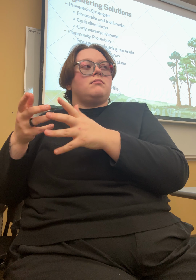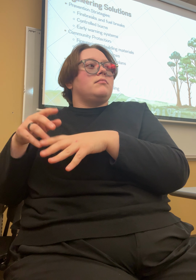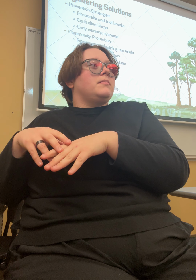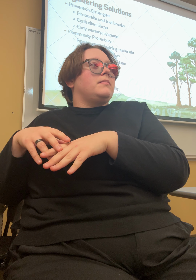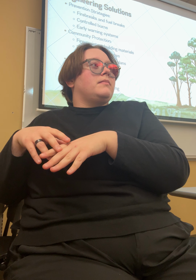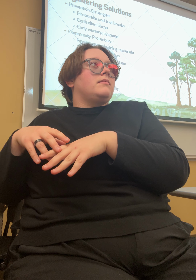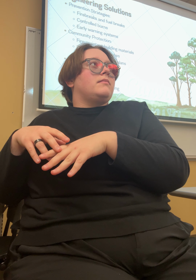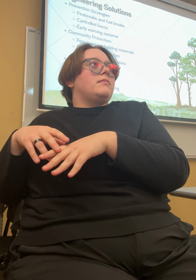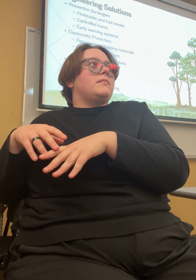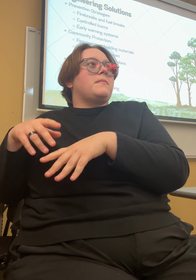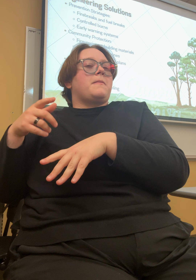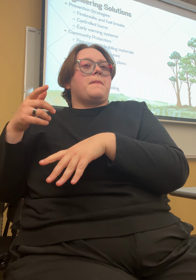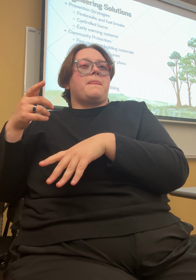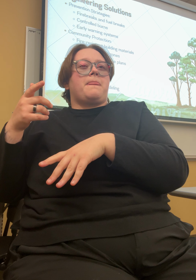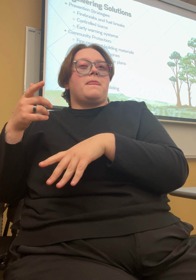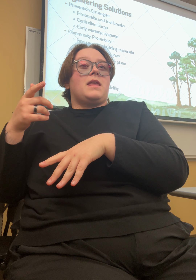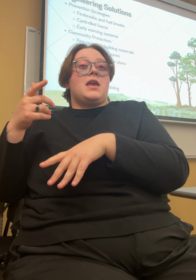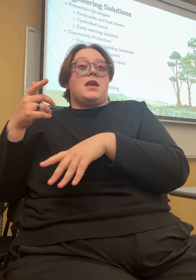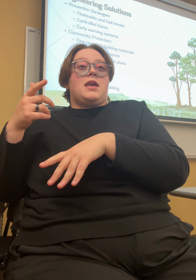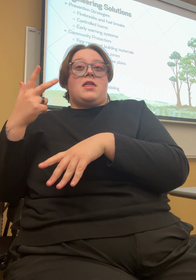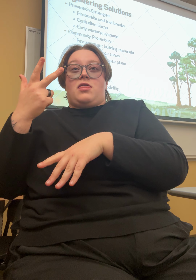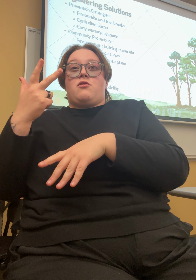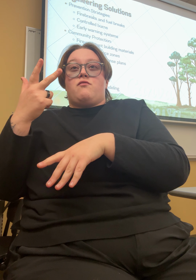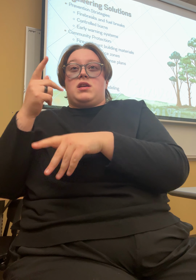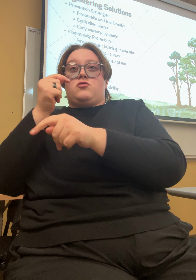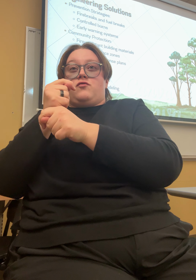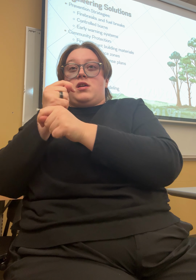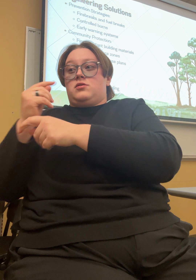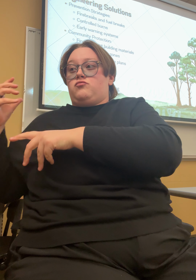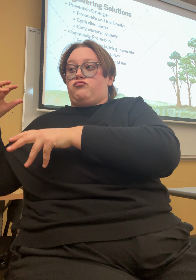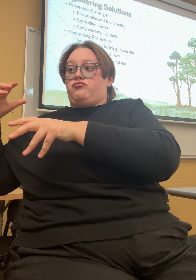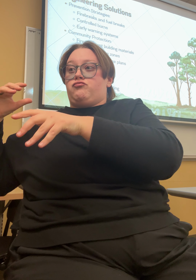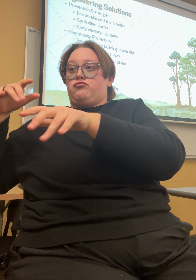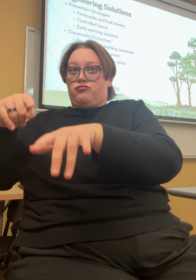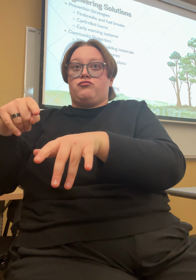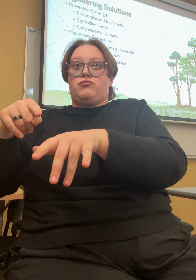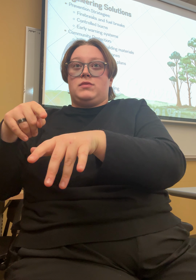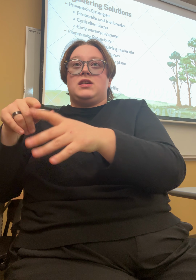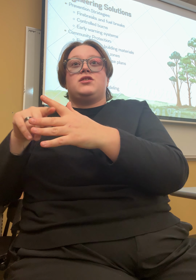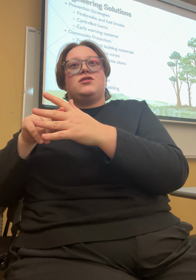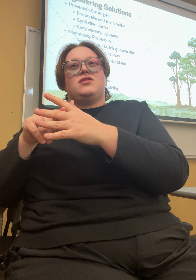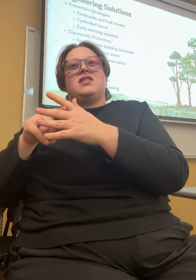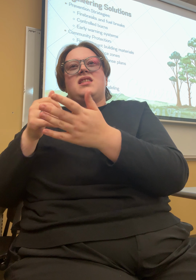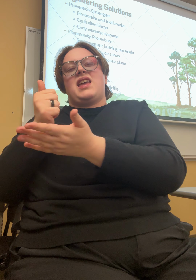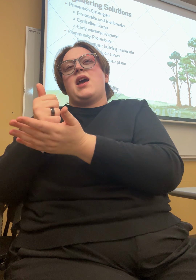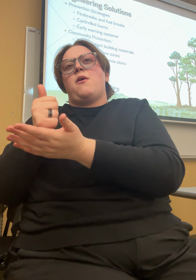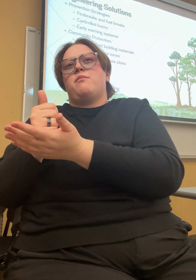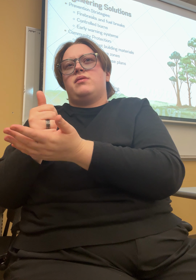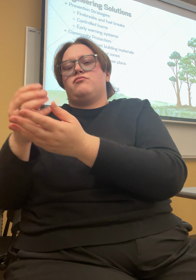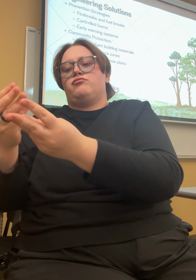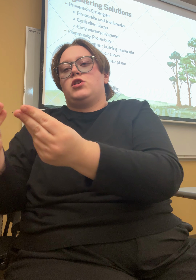maybe like 3 trucks out there to get it put out. But yeah, it was pretty fun.